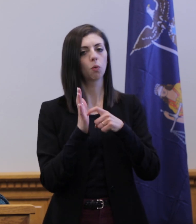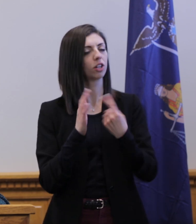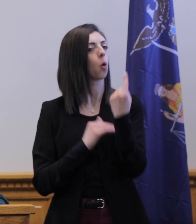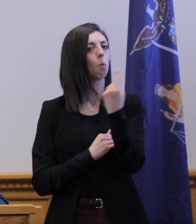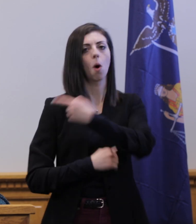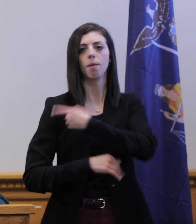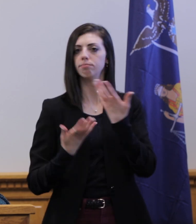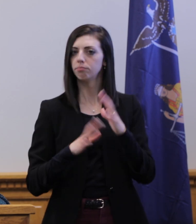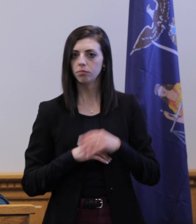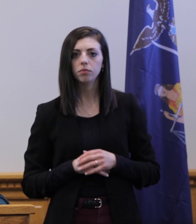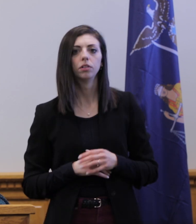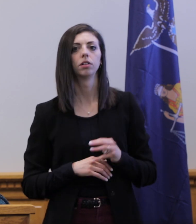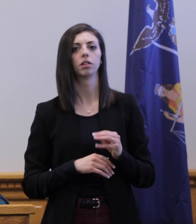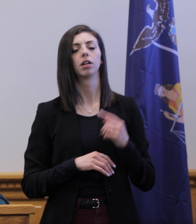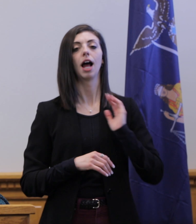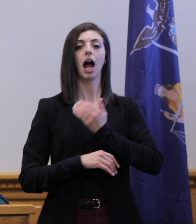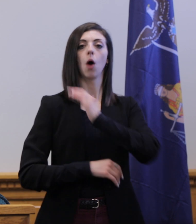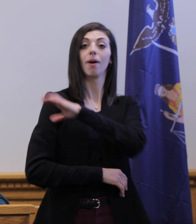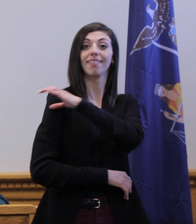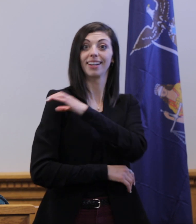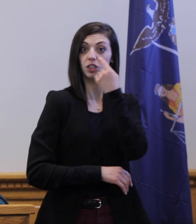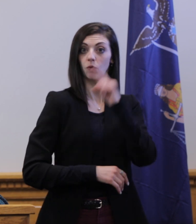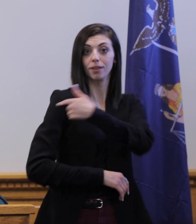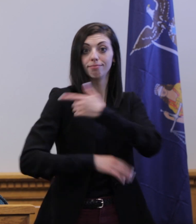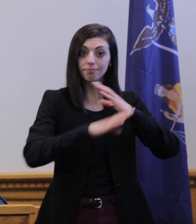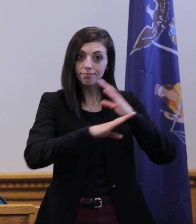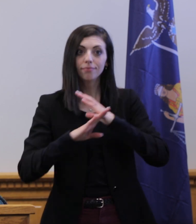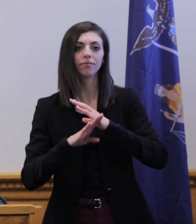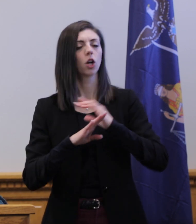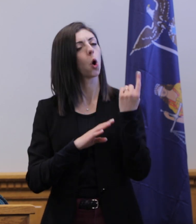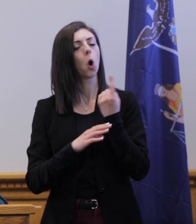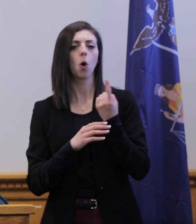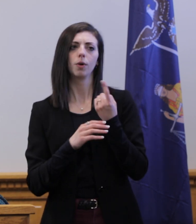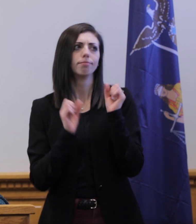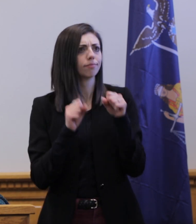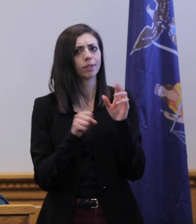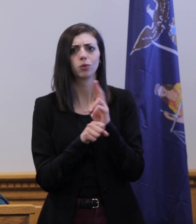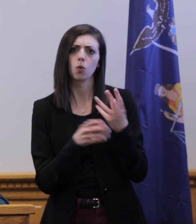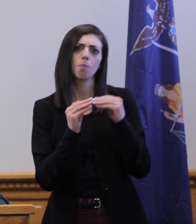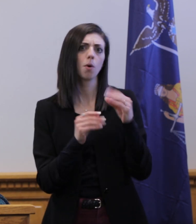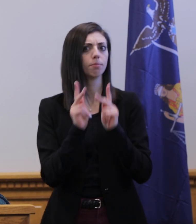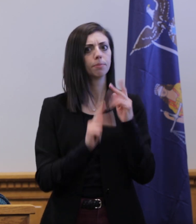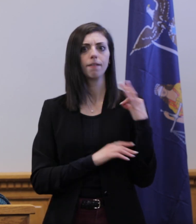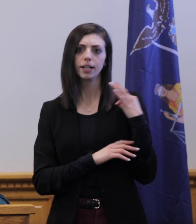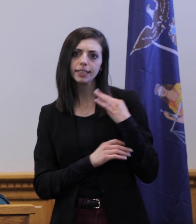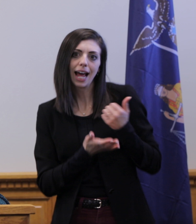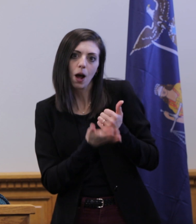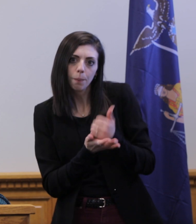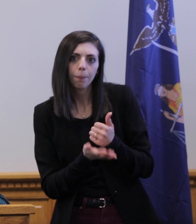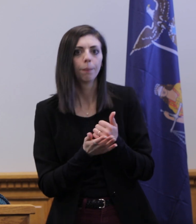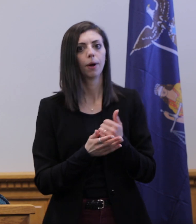vaccine clinics are a community effort, and we can always use more volunteers to help with registering and screening